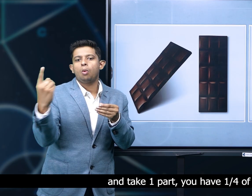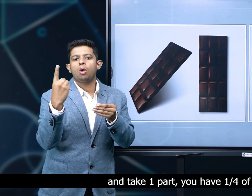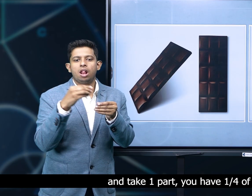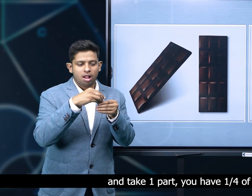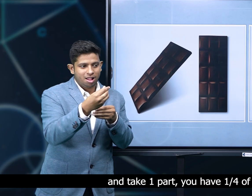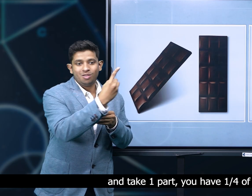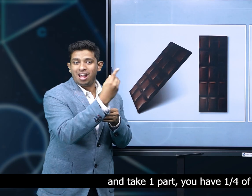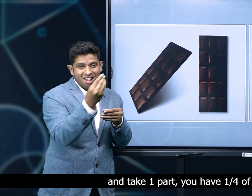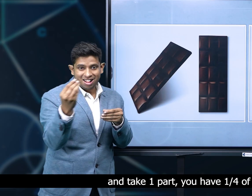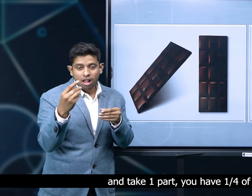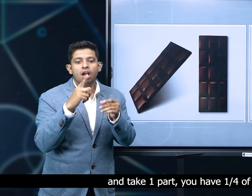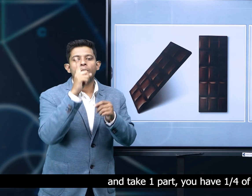chocolate.